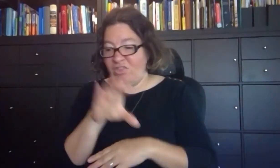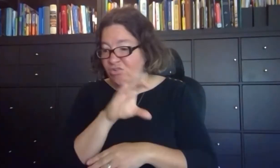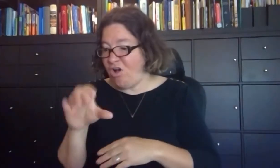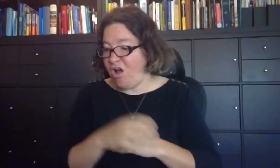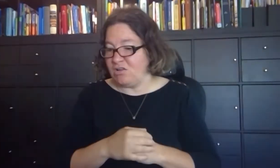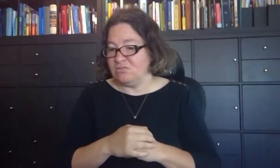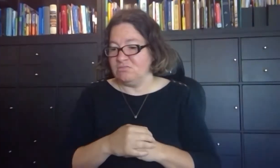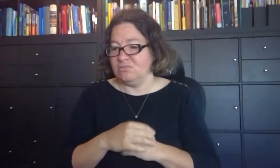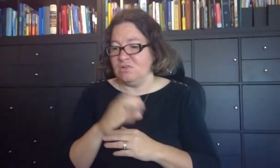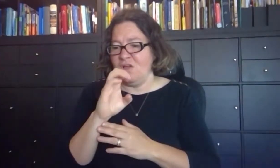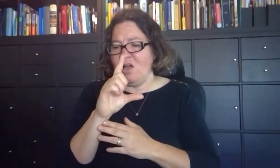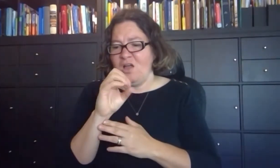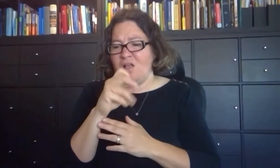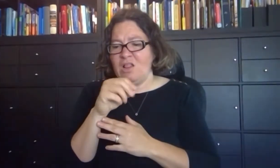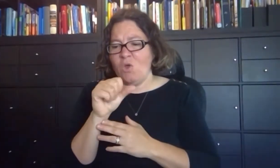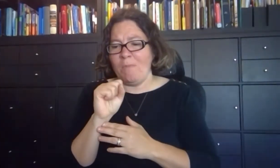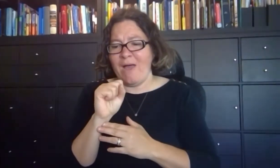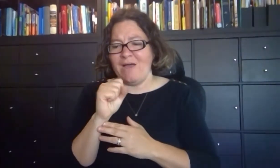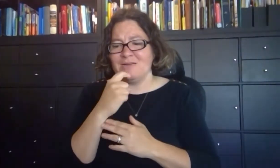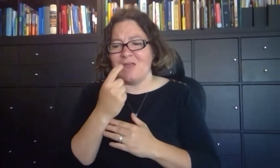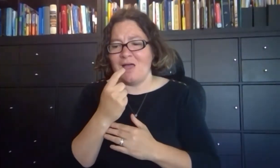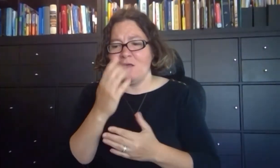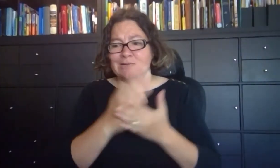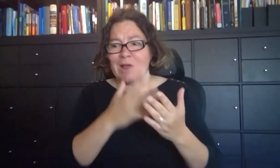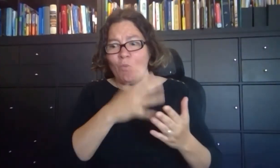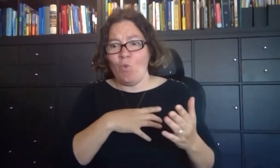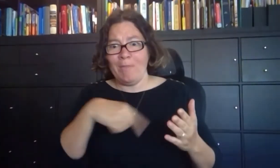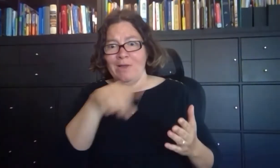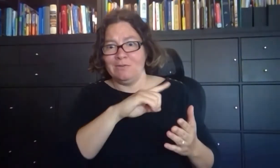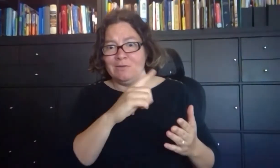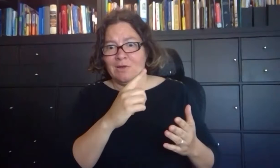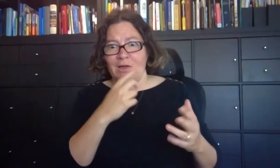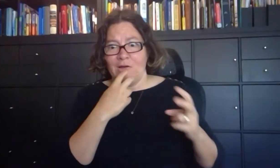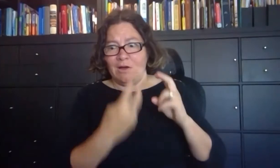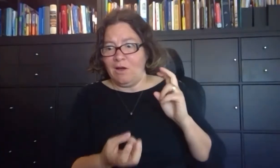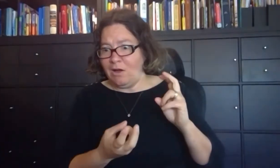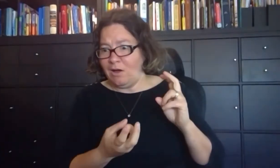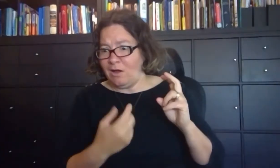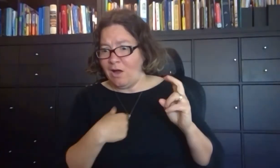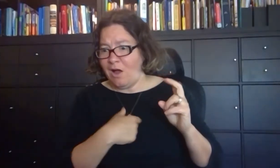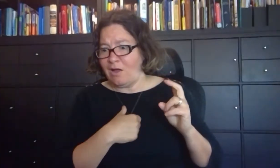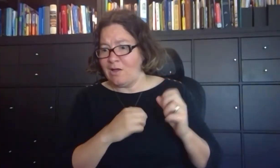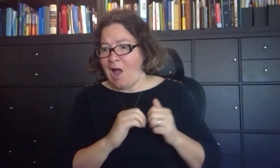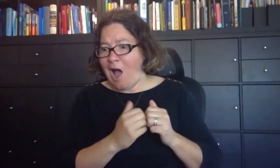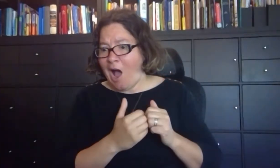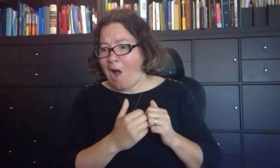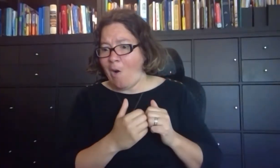Jesus, had just died on a cross. Cleopas says, "Some of the women shocked